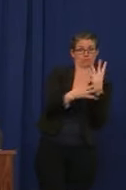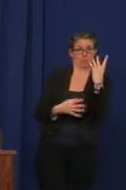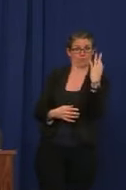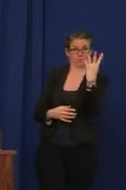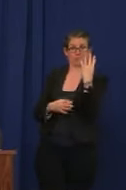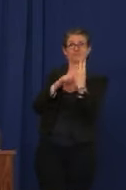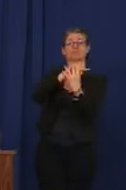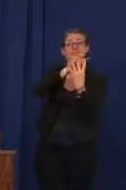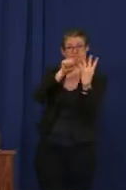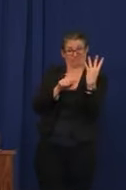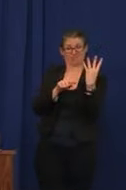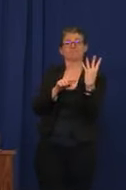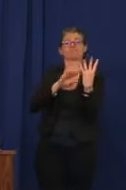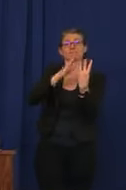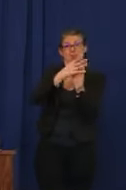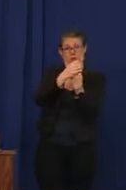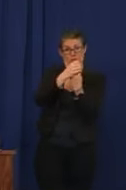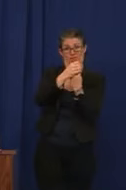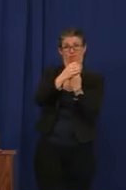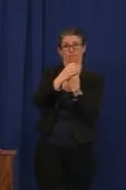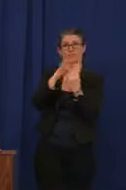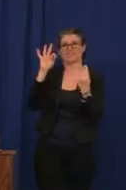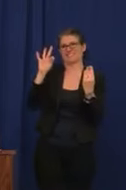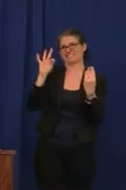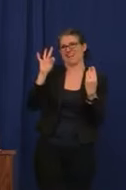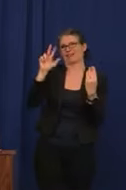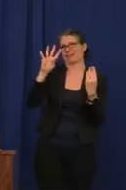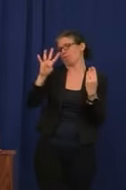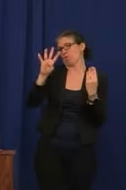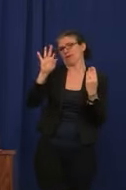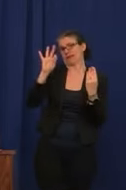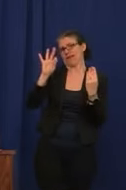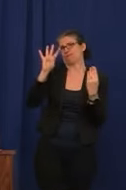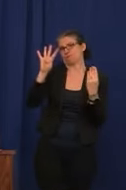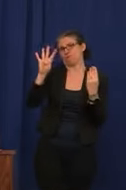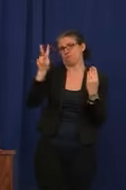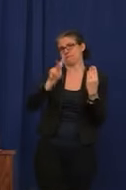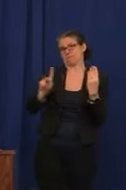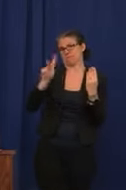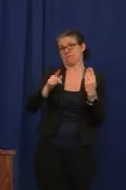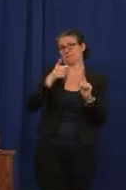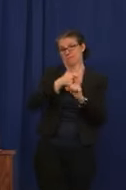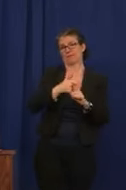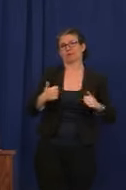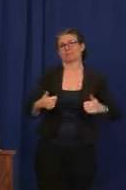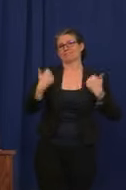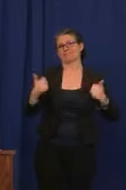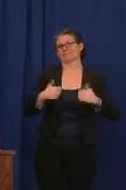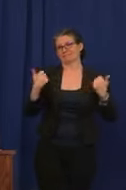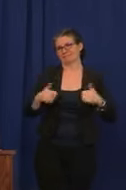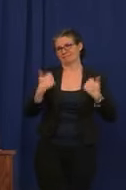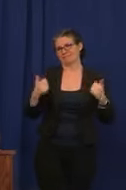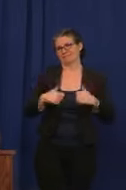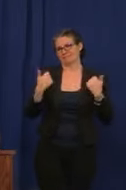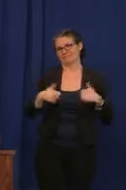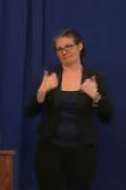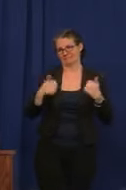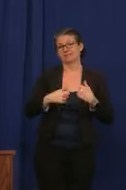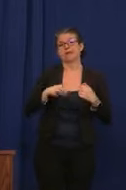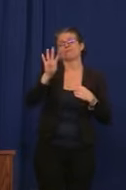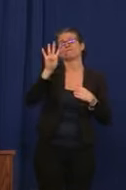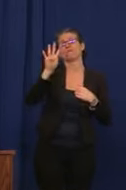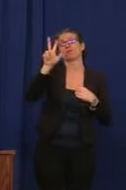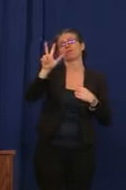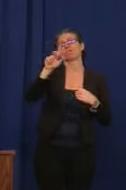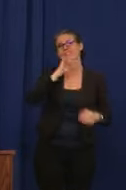staff, that amounts to 94 residents and 43 staff who have tested positive, for